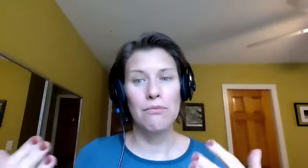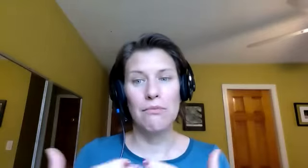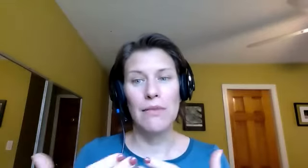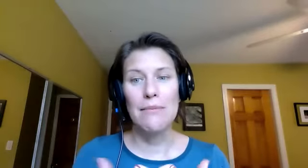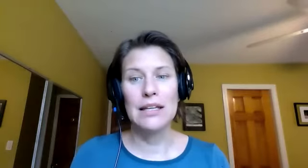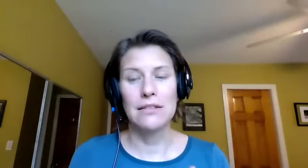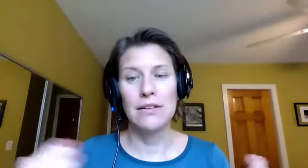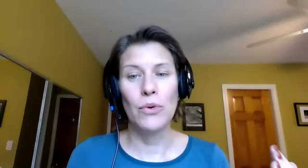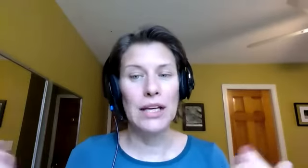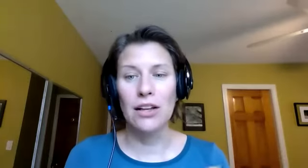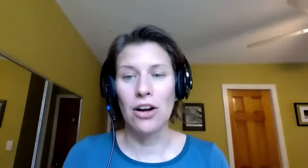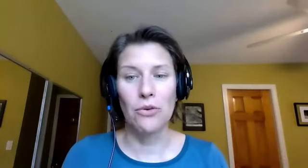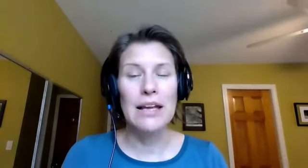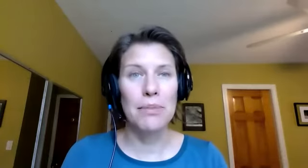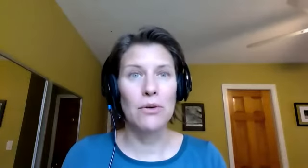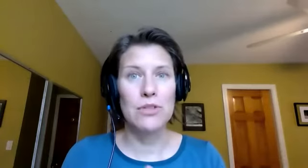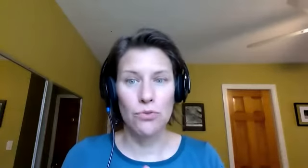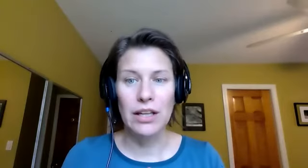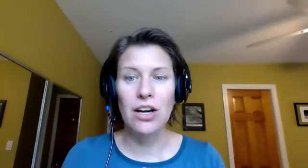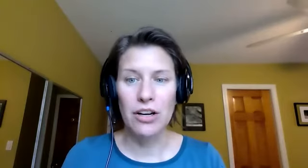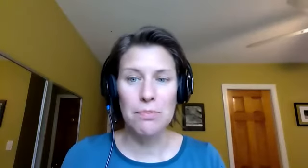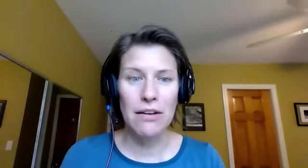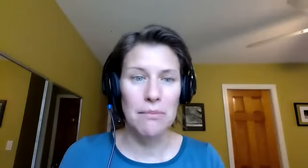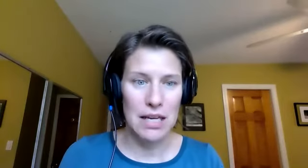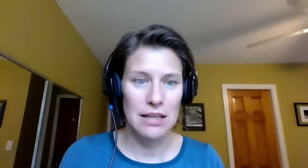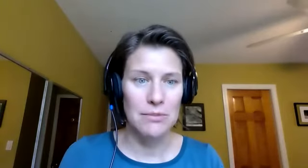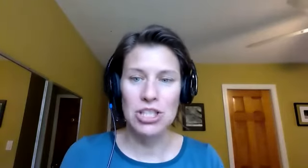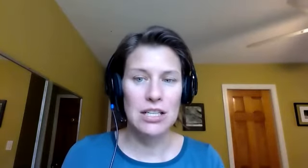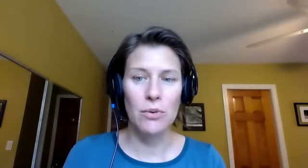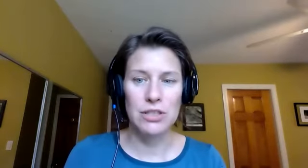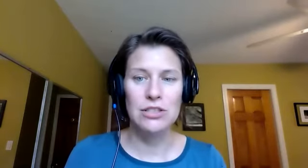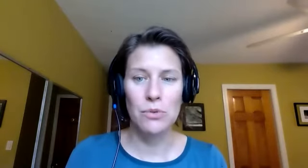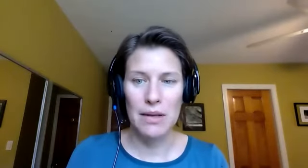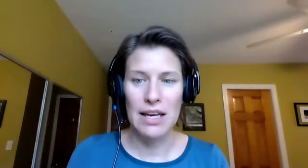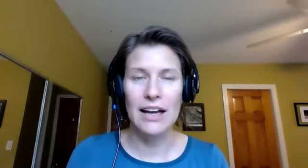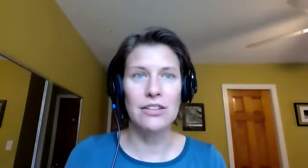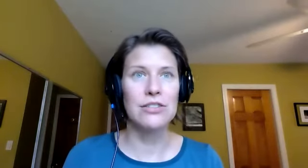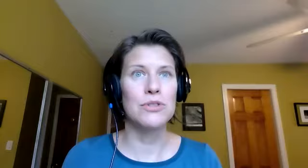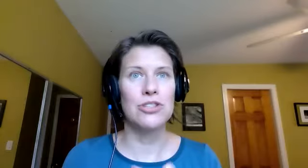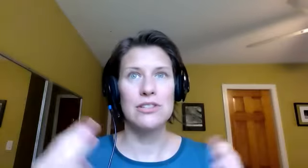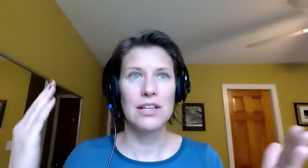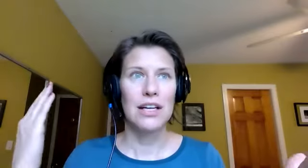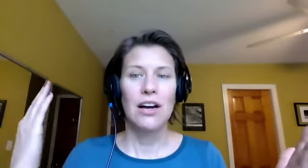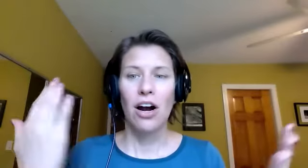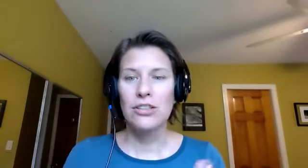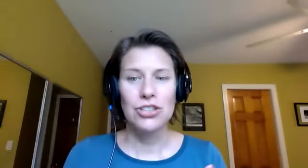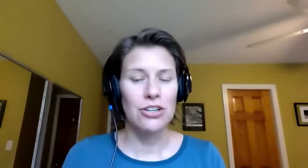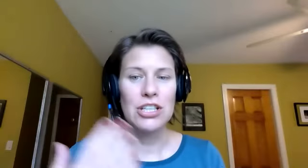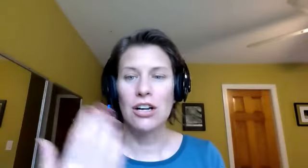I mean, we get along great, but it was really hard to parent me. I mean, she didn't know what to do with me. I also was just hard charging on